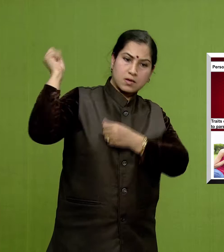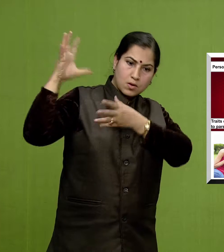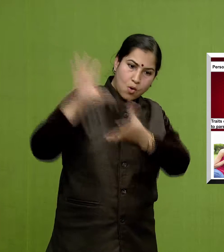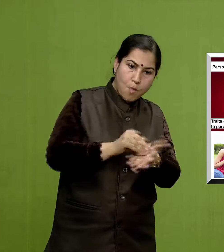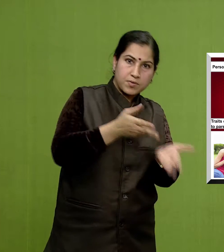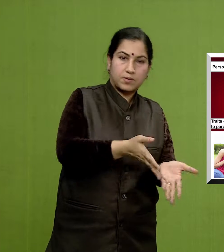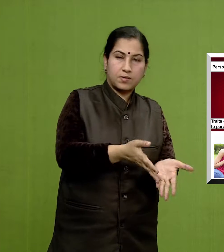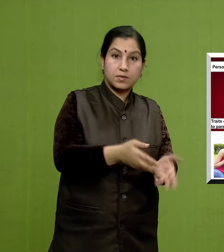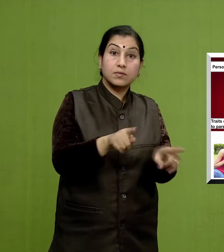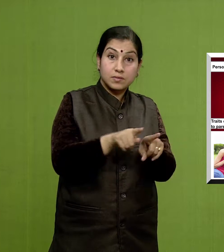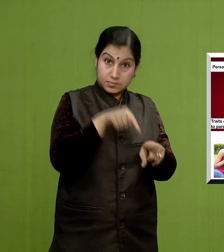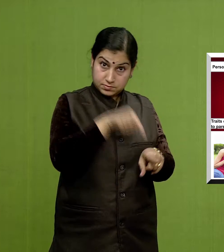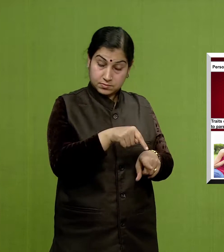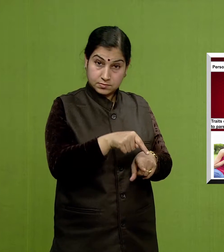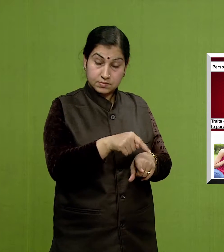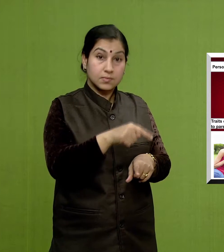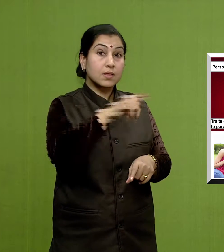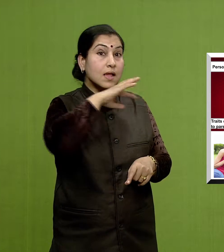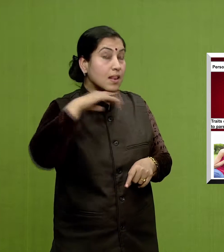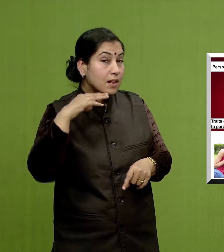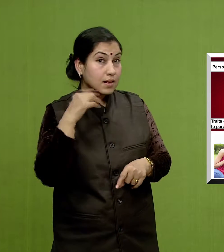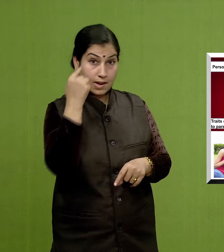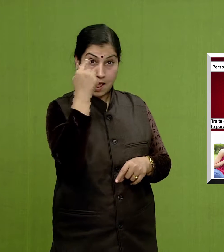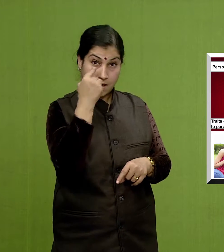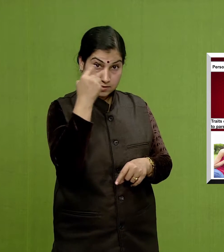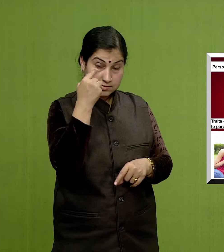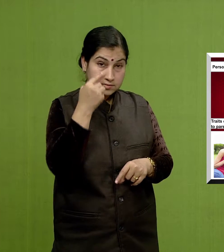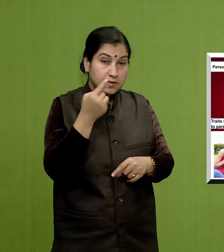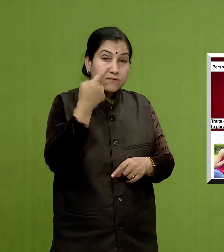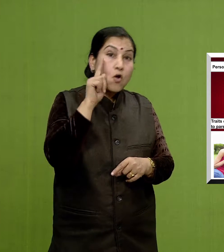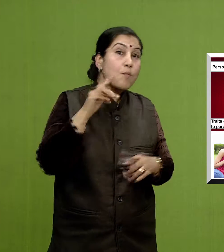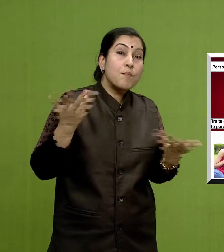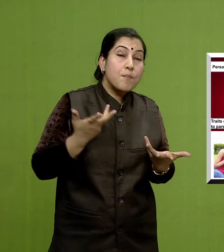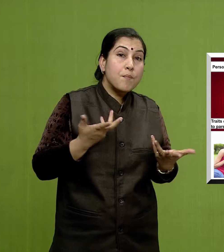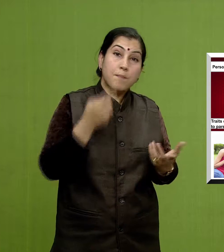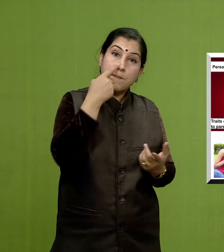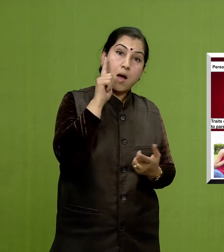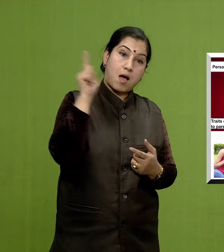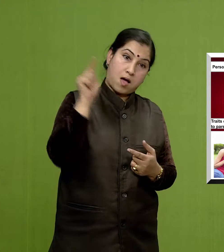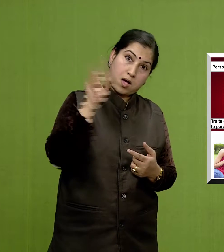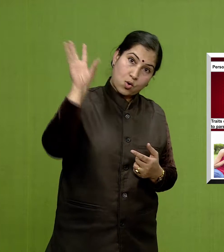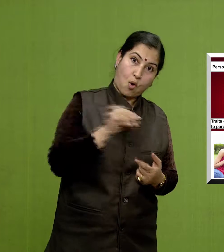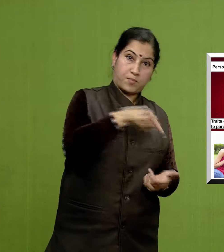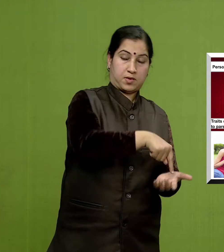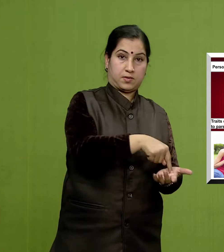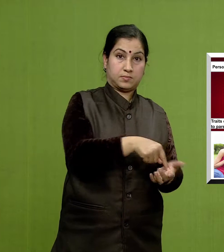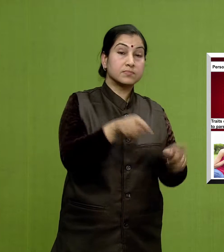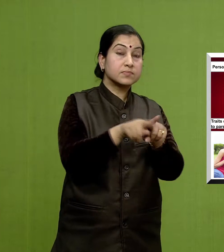She inherited the color of her eyes from her mother, and her